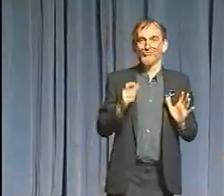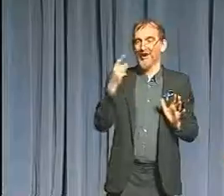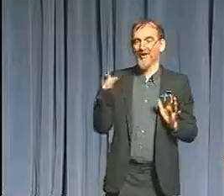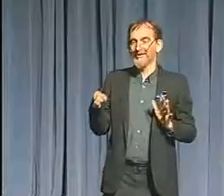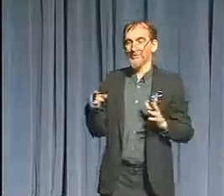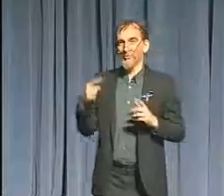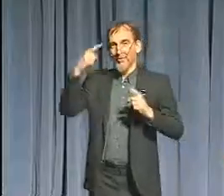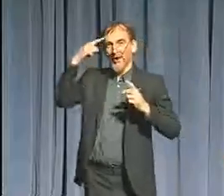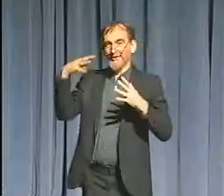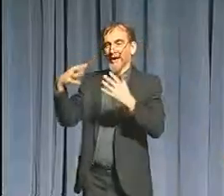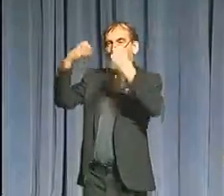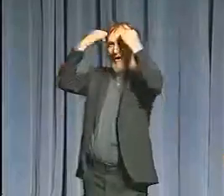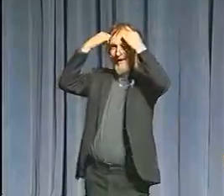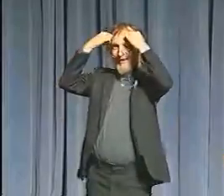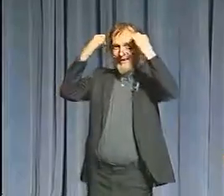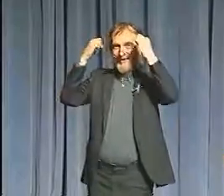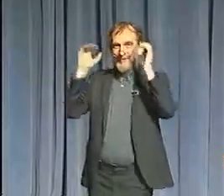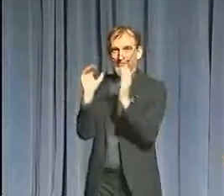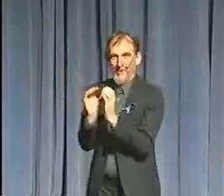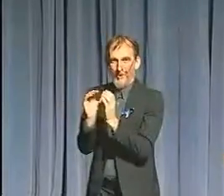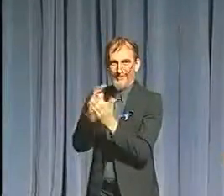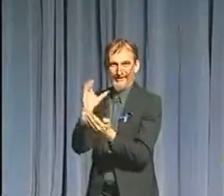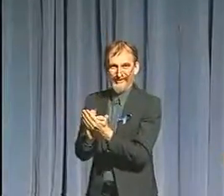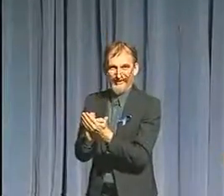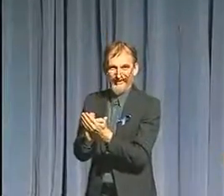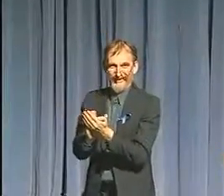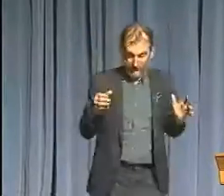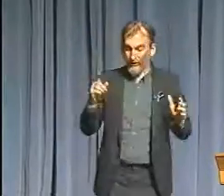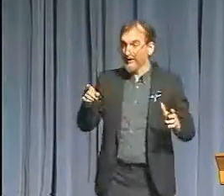okay, yeah. So some people who are born and raised,